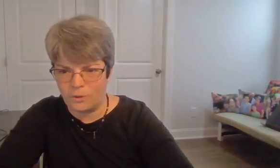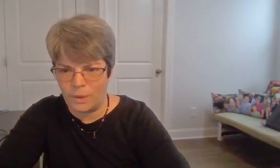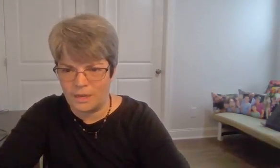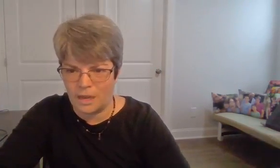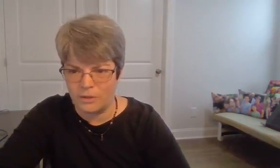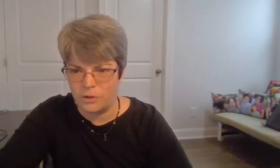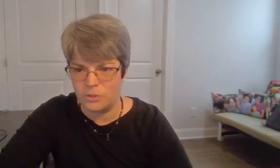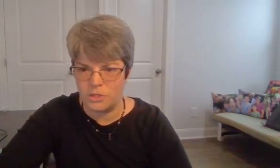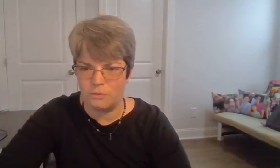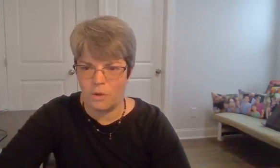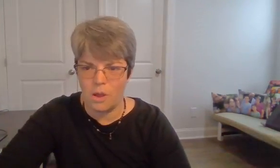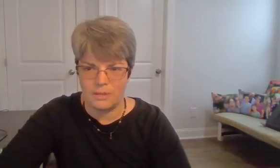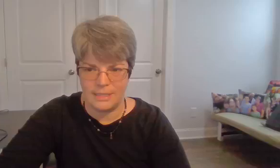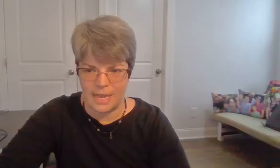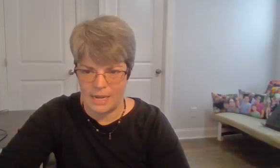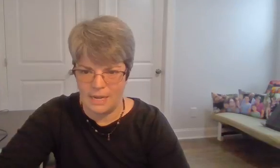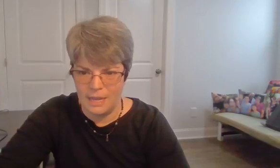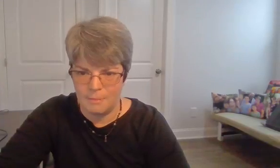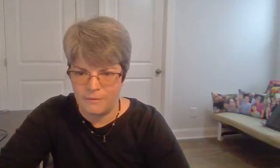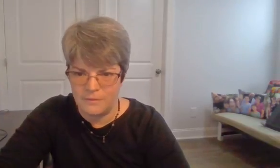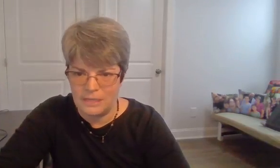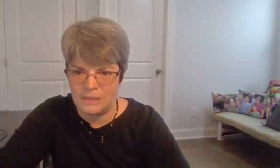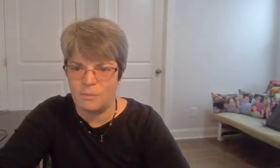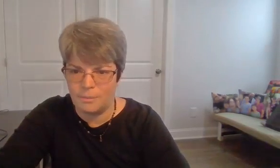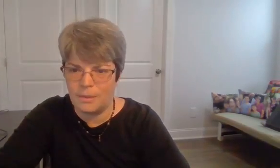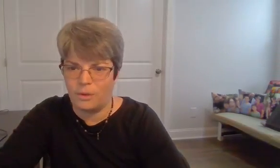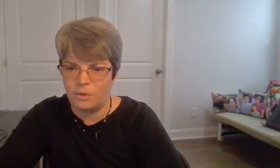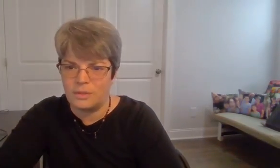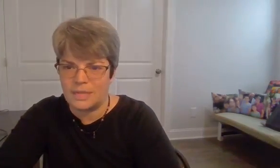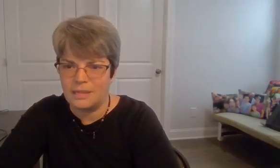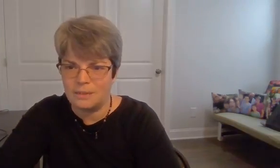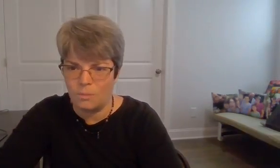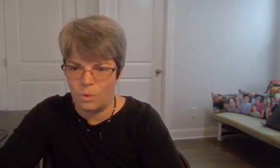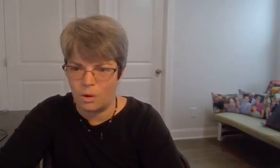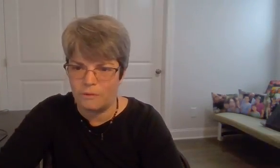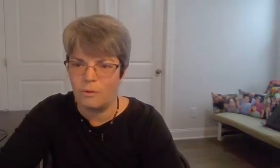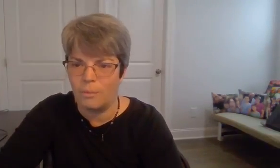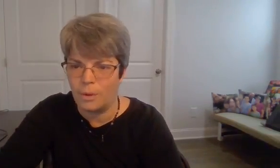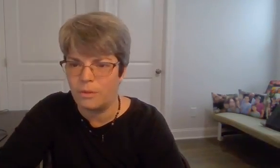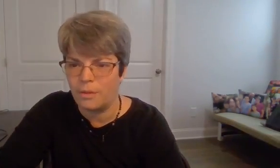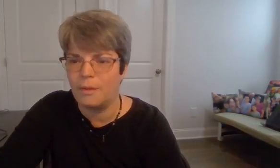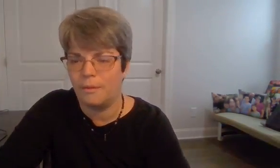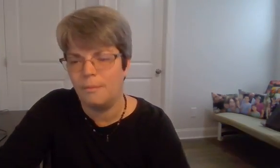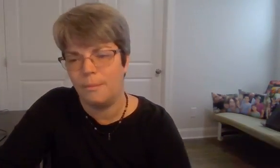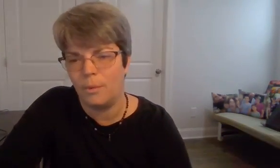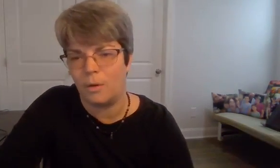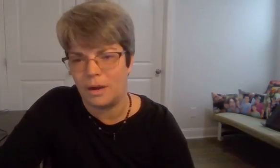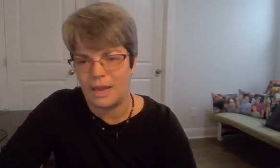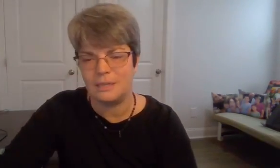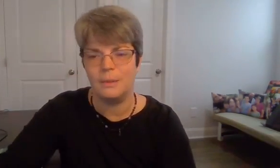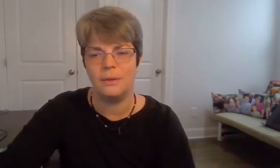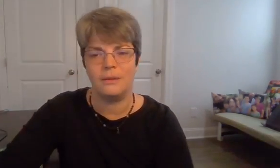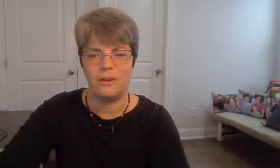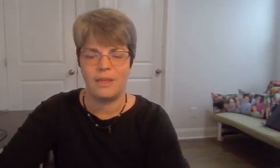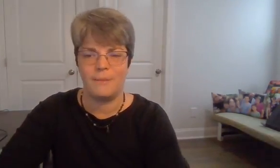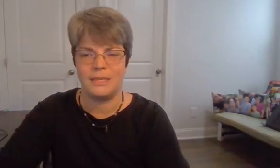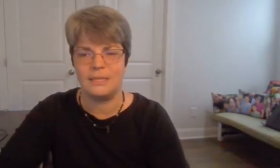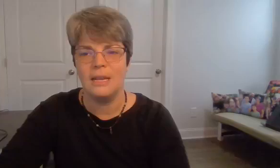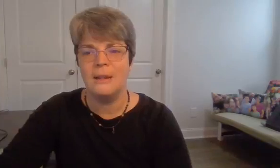when a toddler uses the wrong sign? My 15-month-old signs more for both more and milk. Yeah, no, that makes sense.